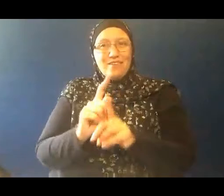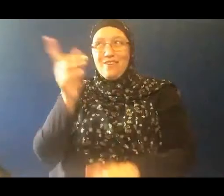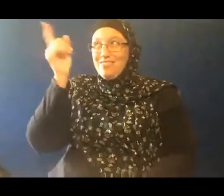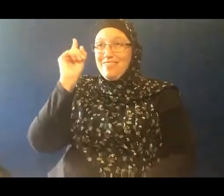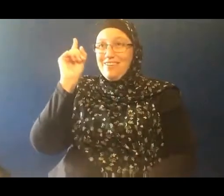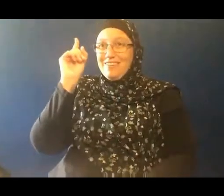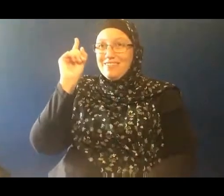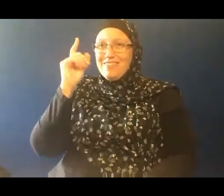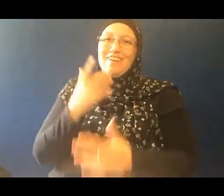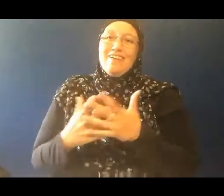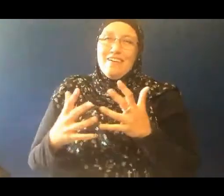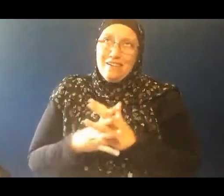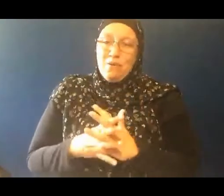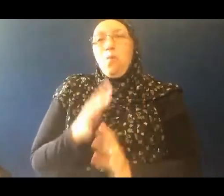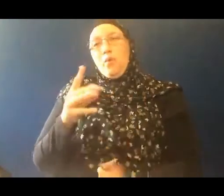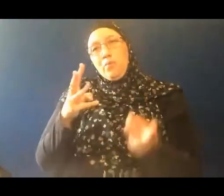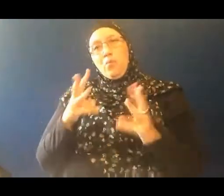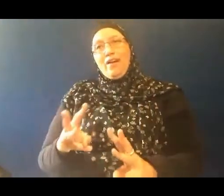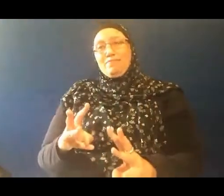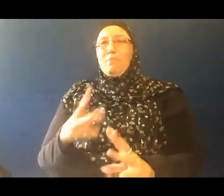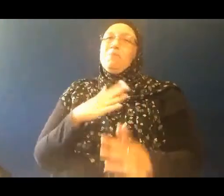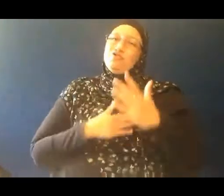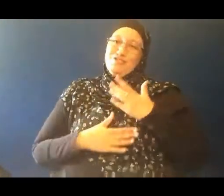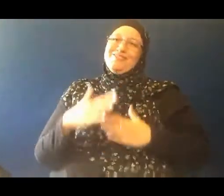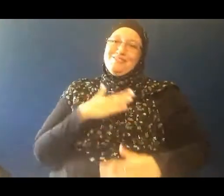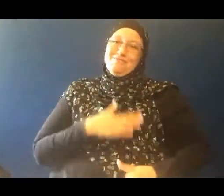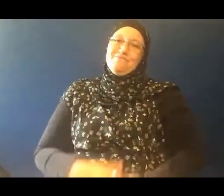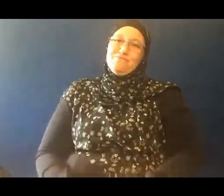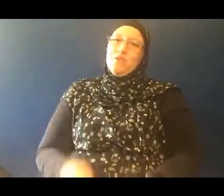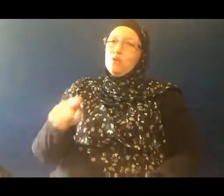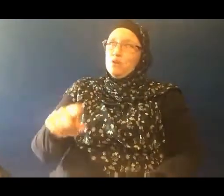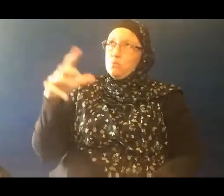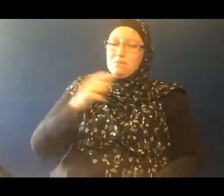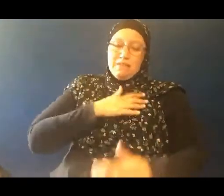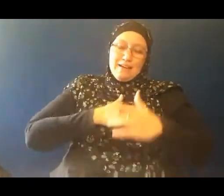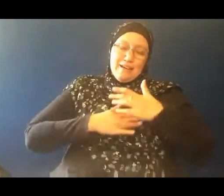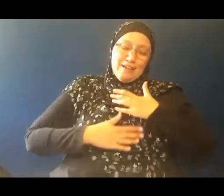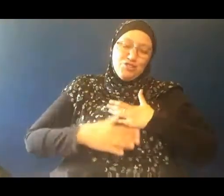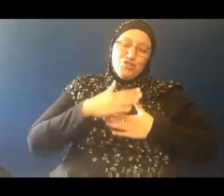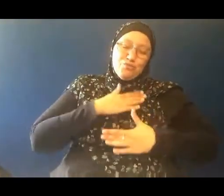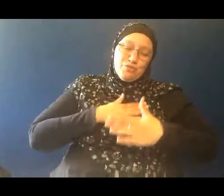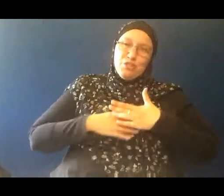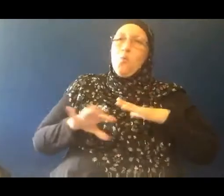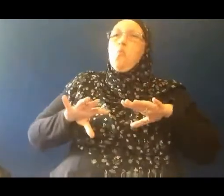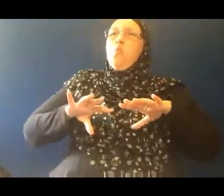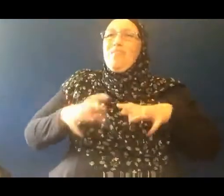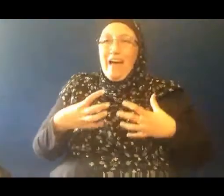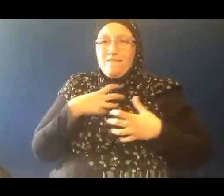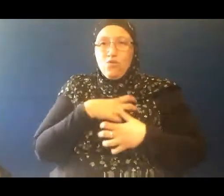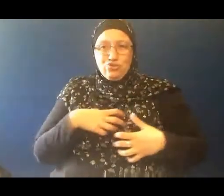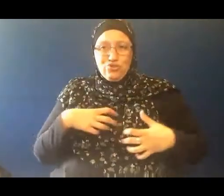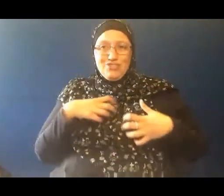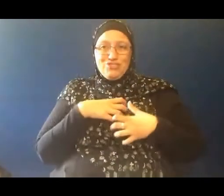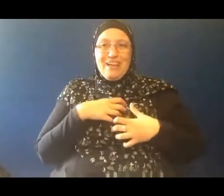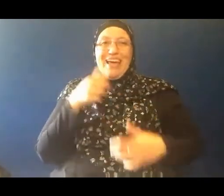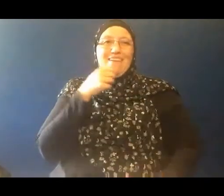are patient in facing challenges without any frustration, patient people, two individuals face the